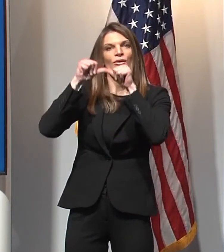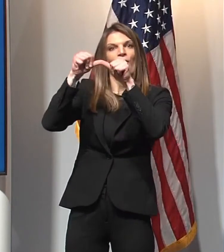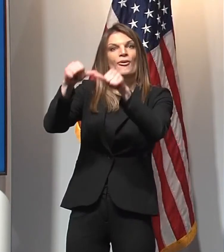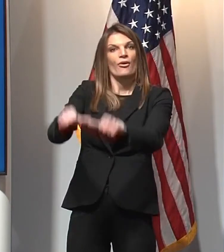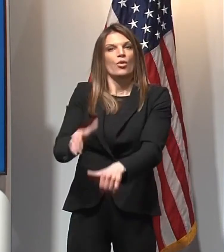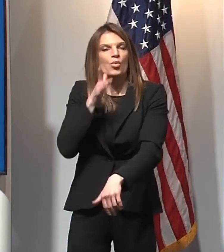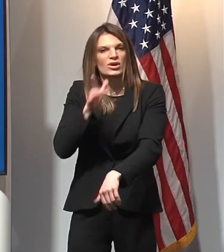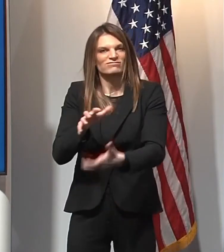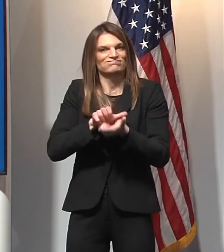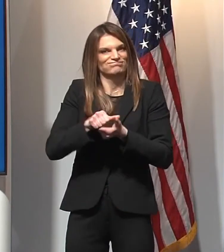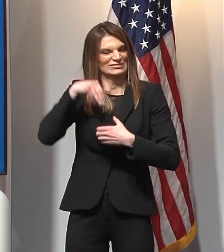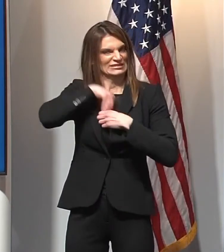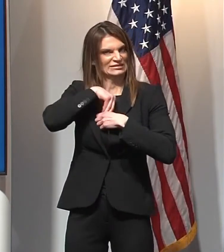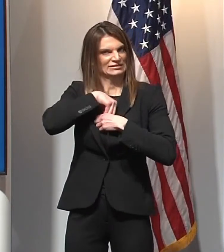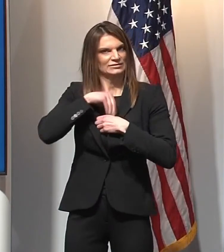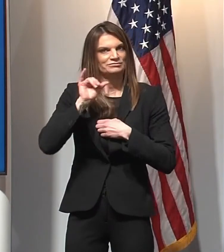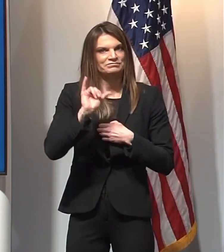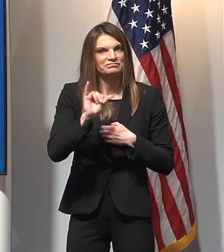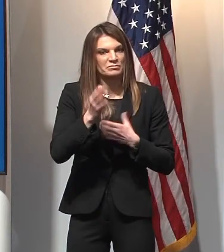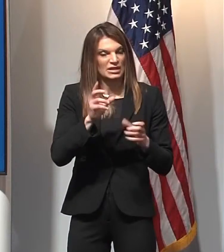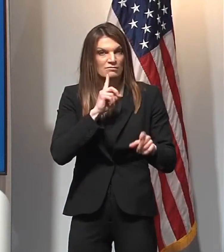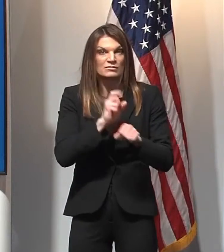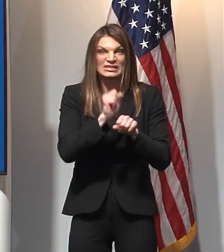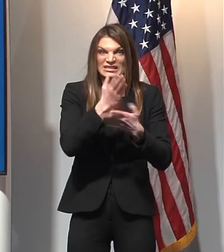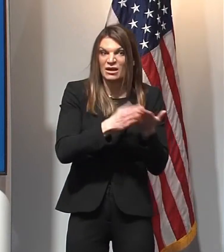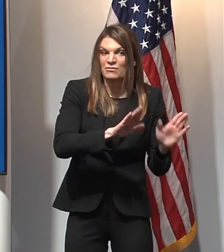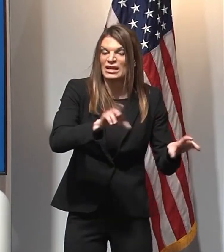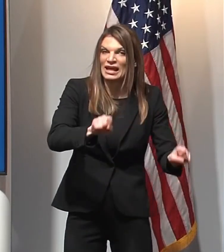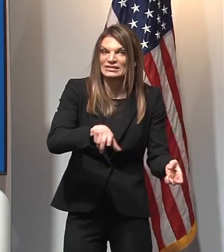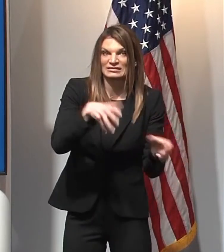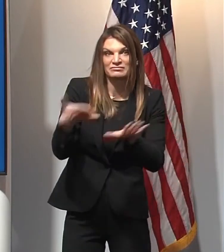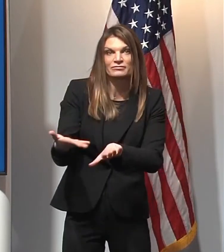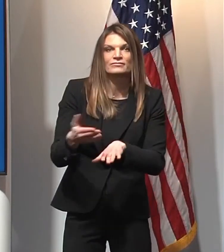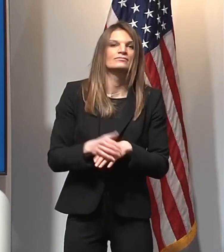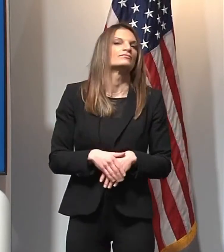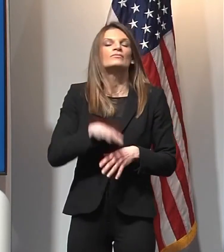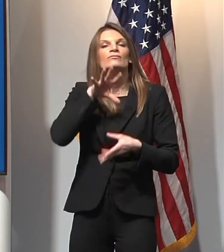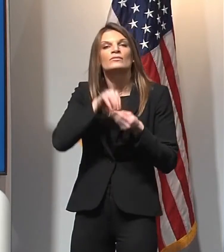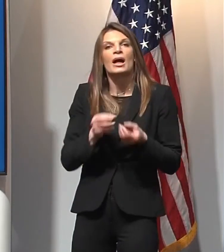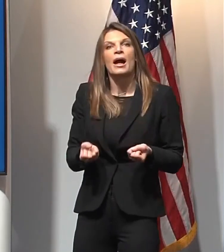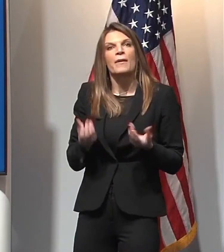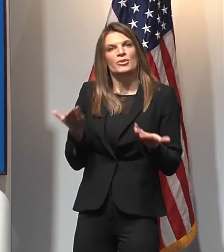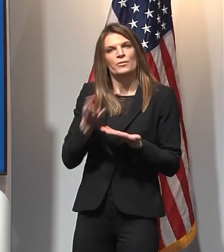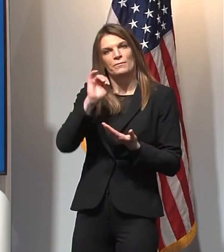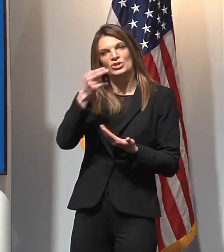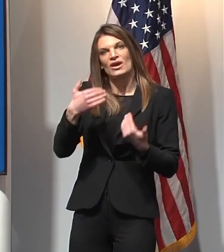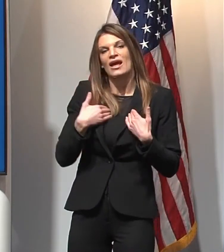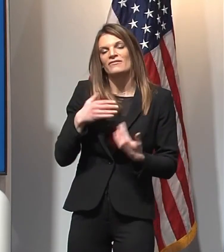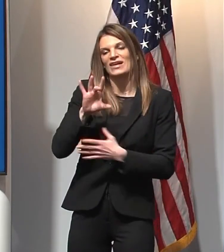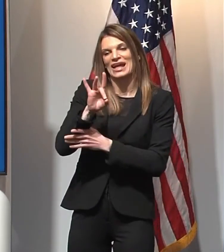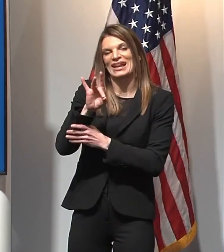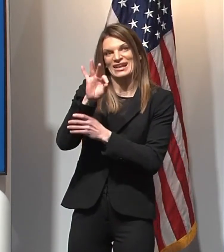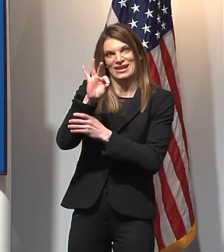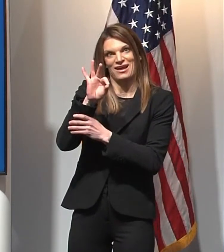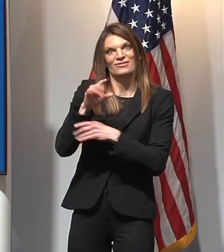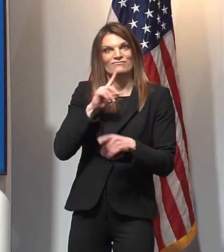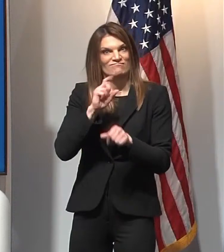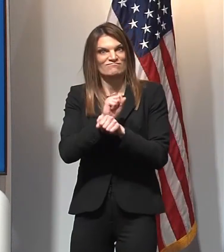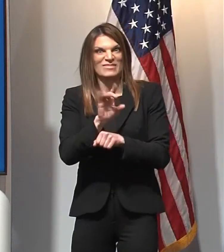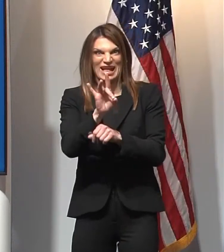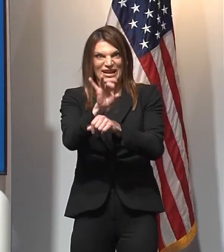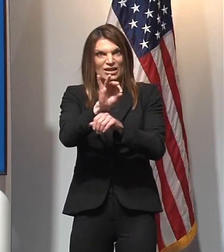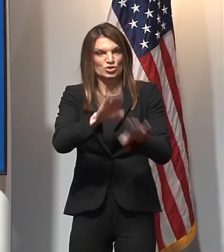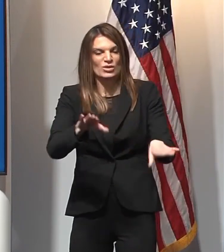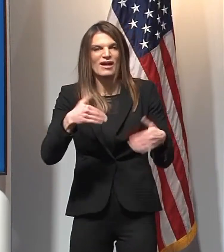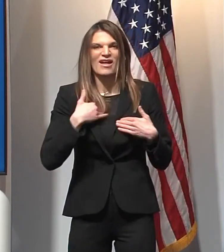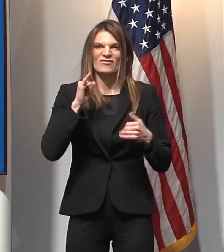and even death. So far, 89 cases of MIS-C have been identified in children in Michigan.